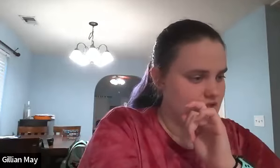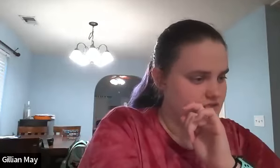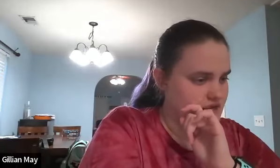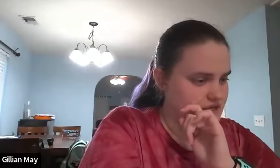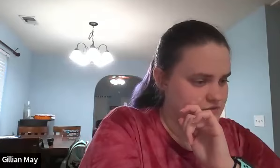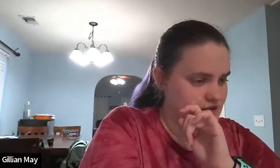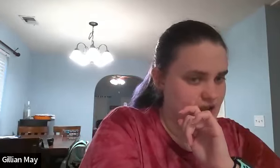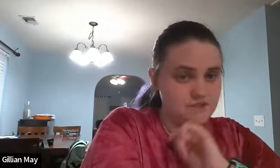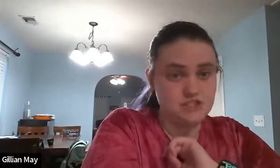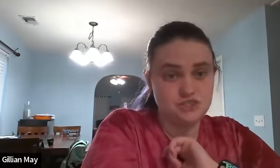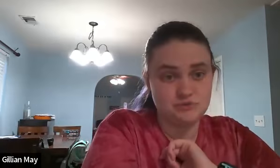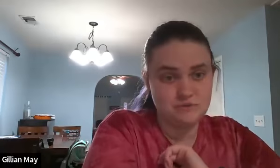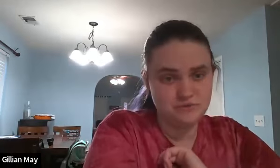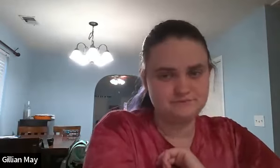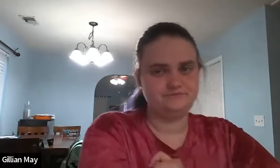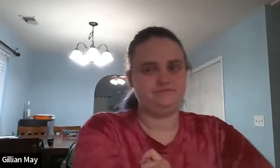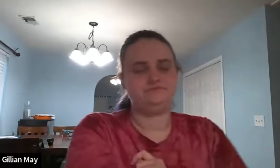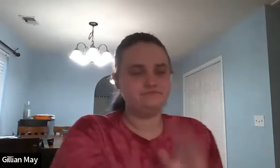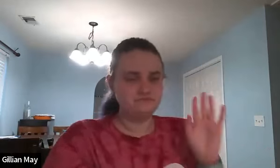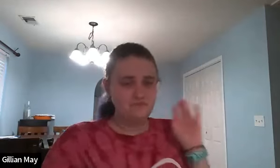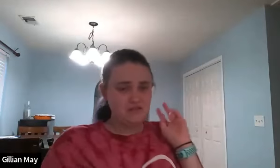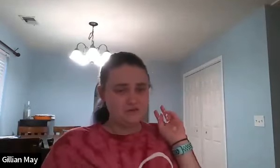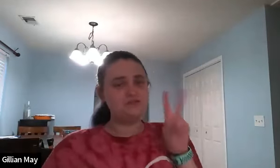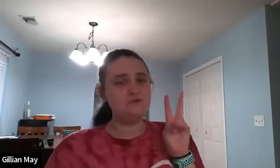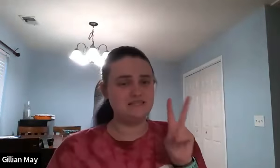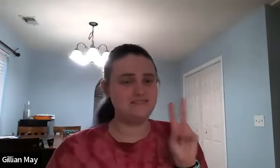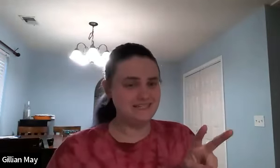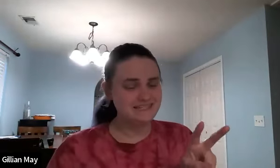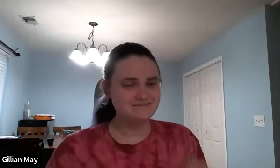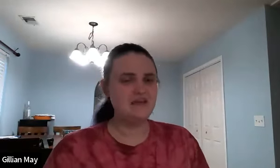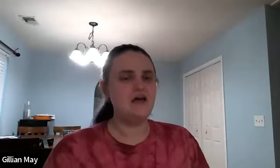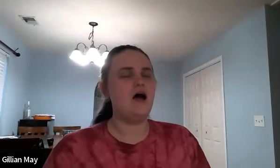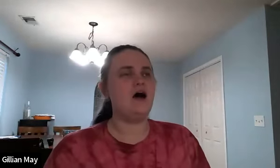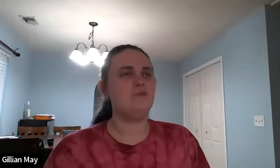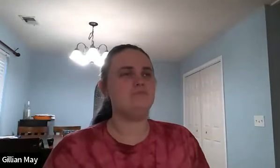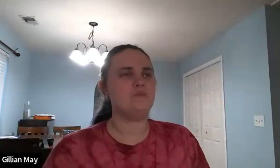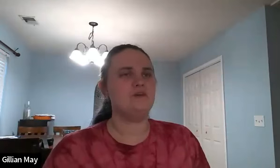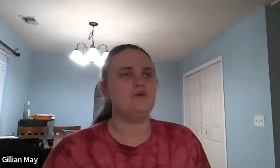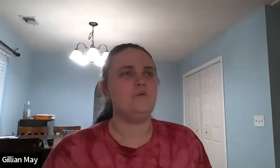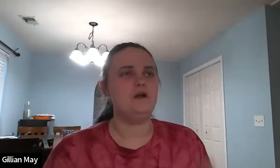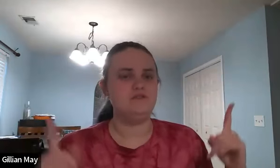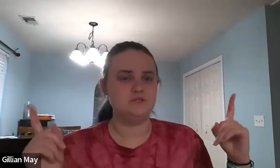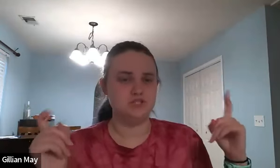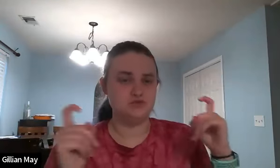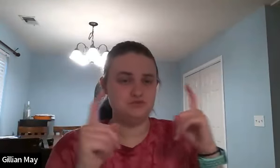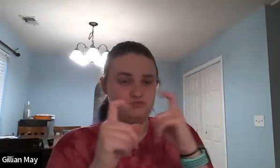the next one I have is shrimp. There are two ways I've seen it. One of them is